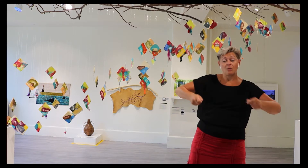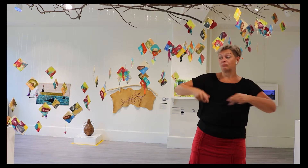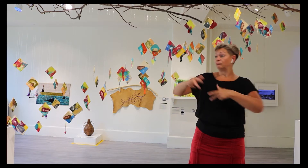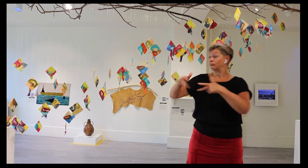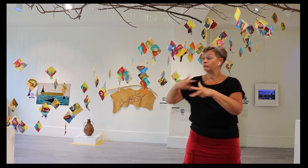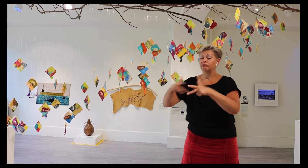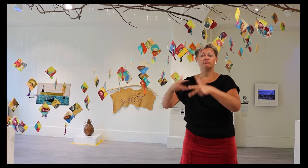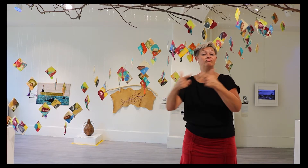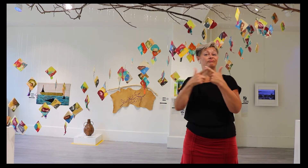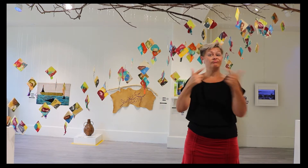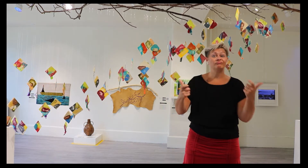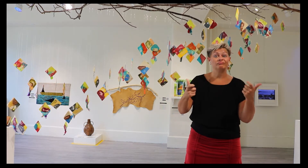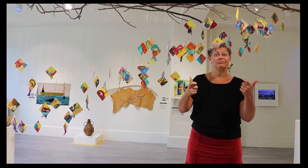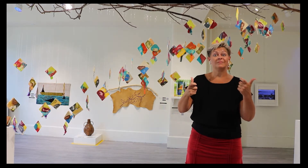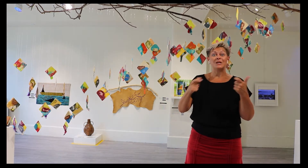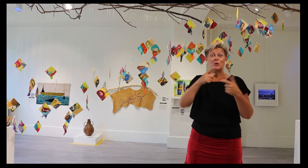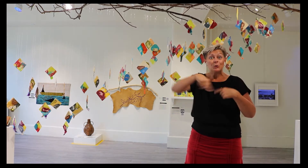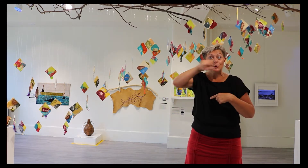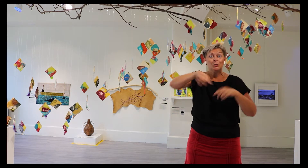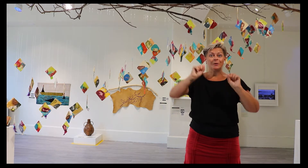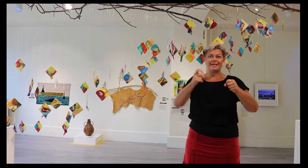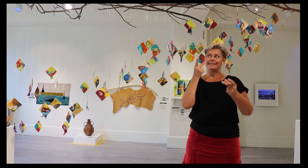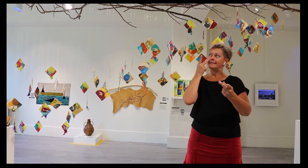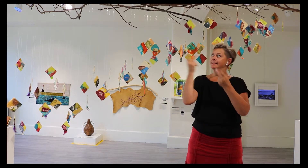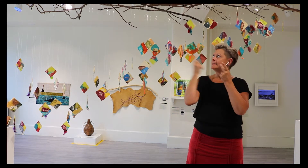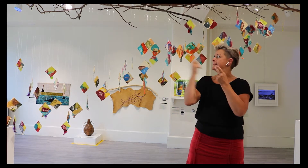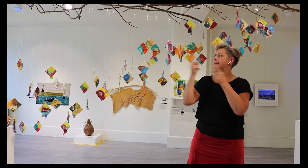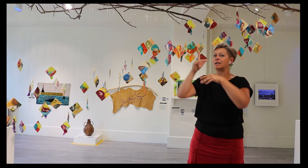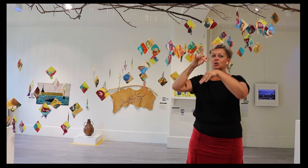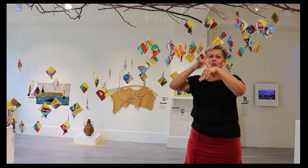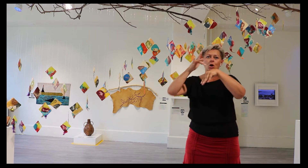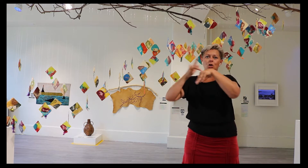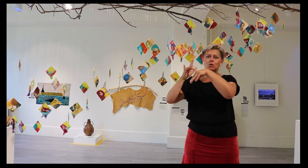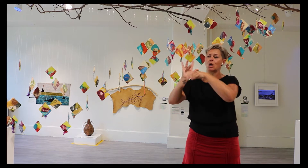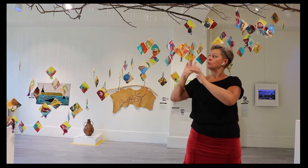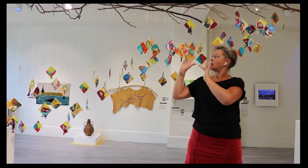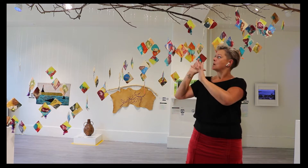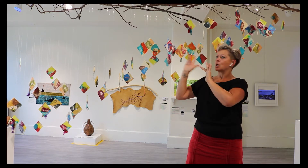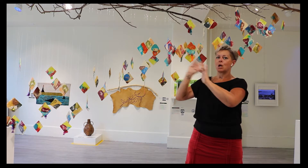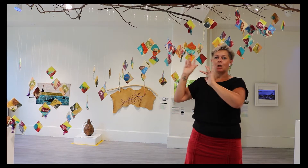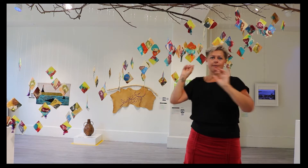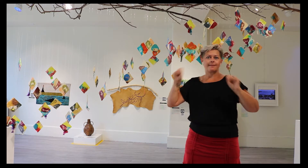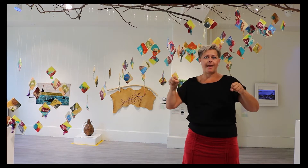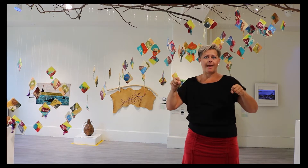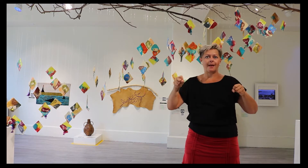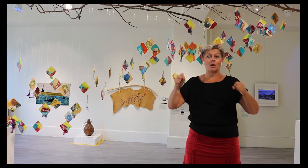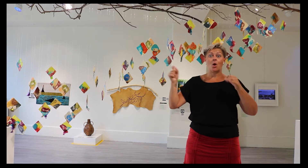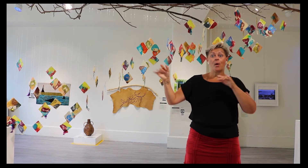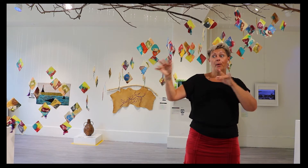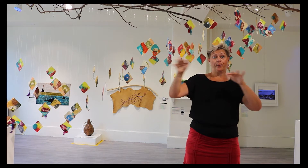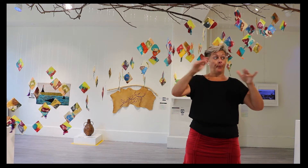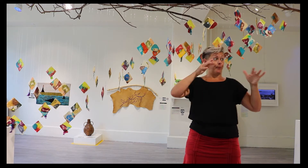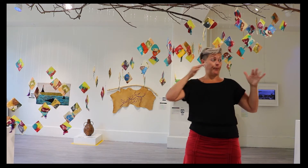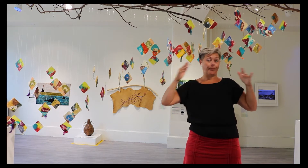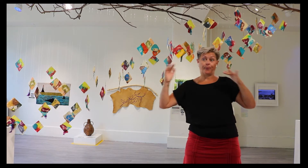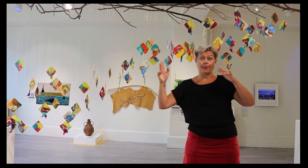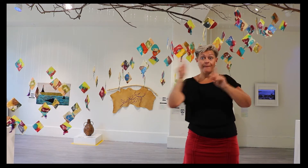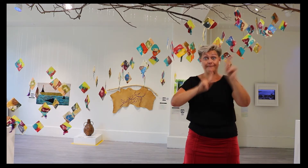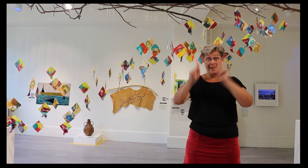installation, the participant can see and touch the cards. Simply moving through the room will create airflow, and the movement will